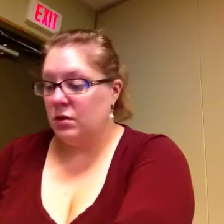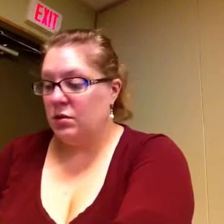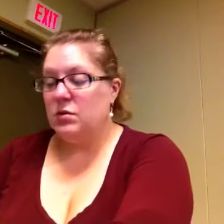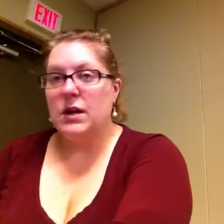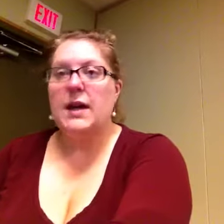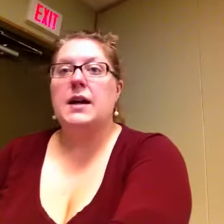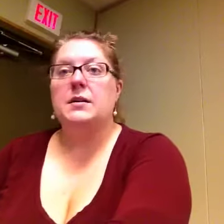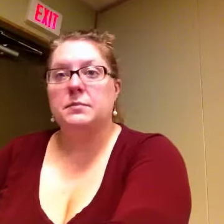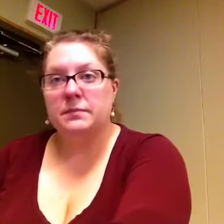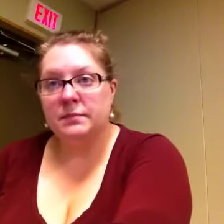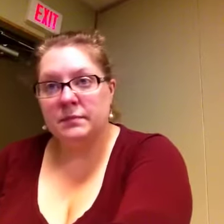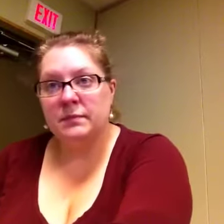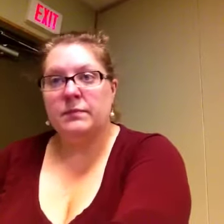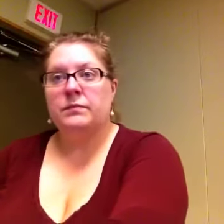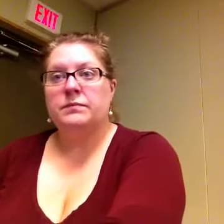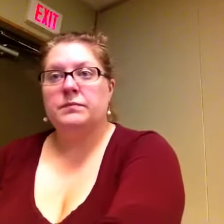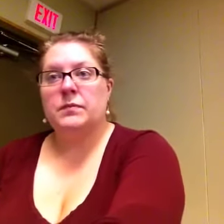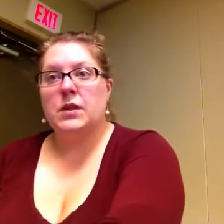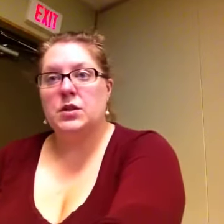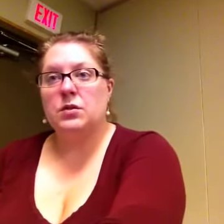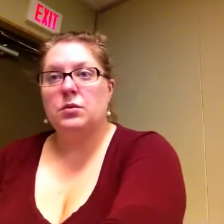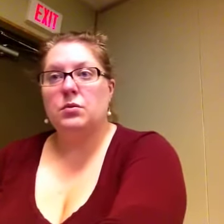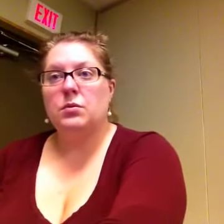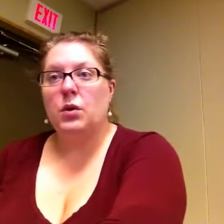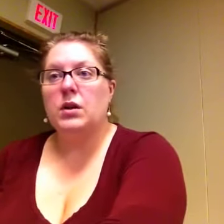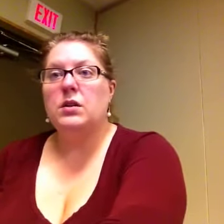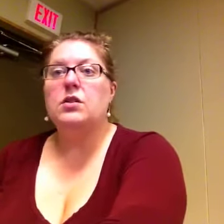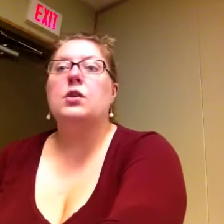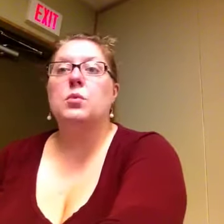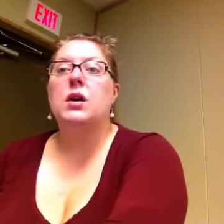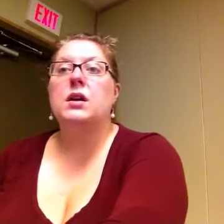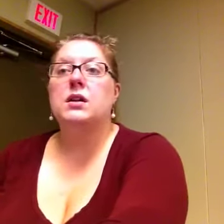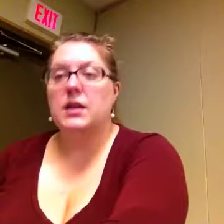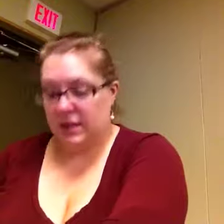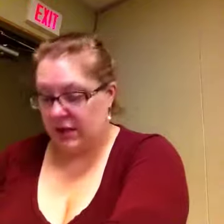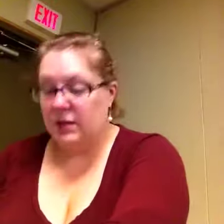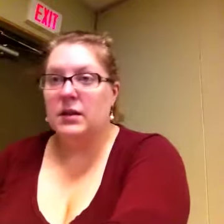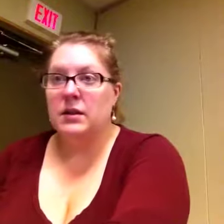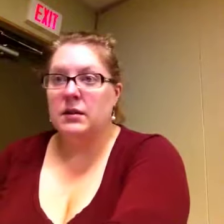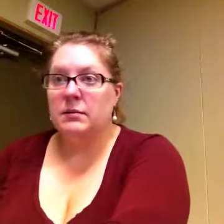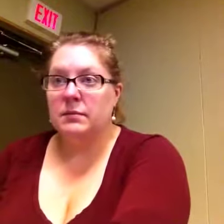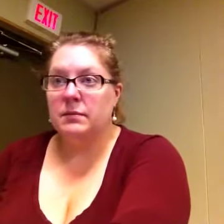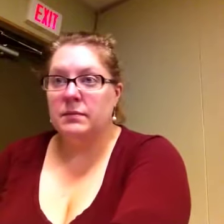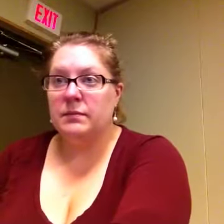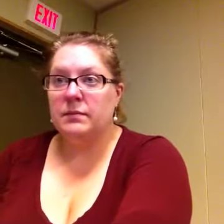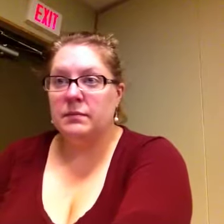2 and 2, 1, sorry, 1 and.